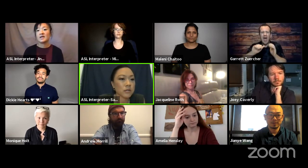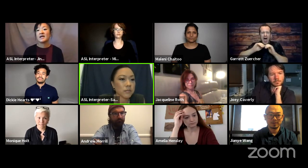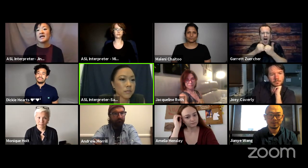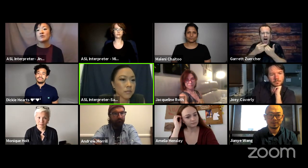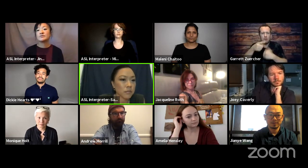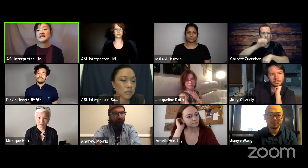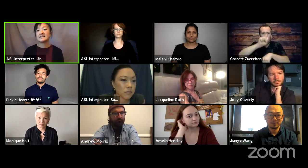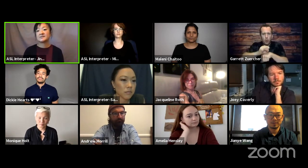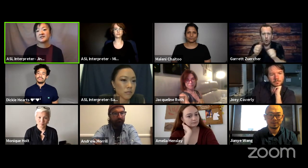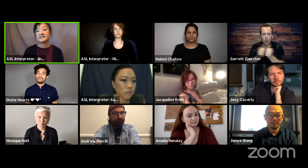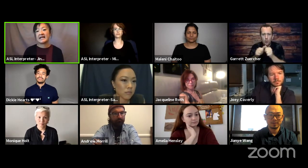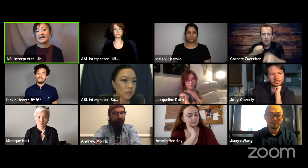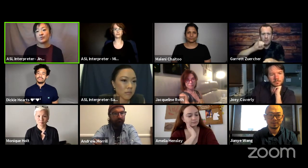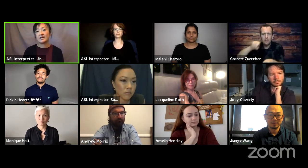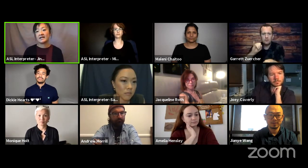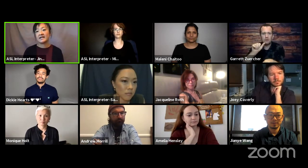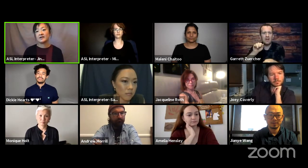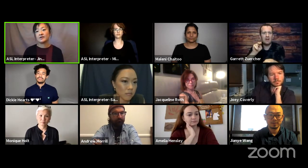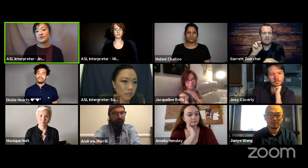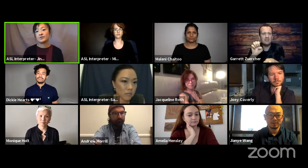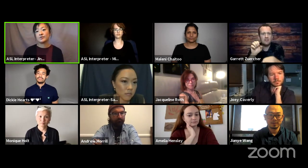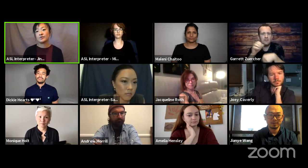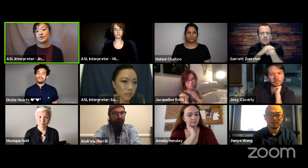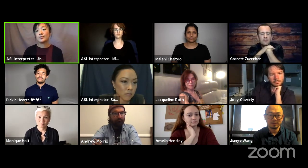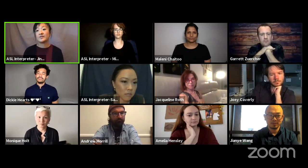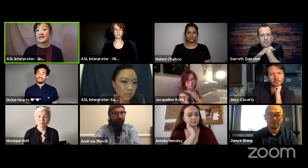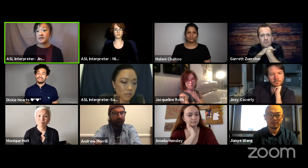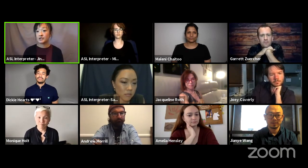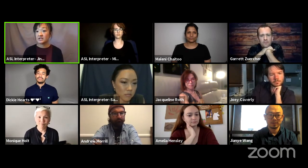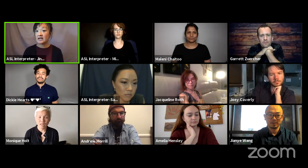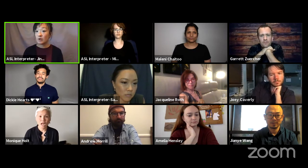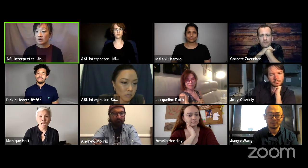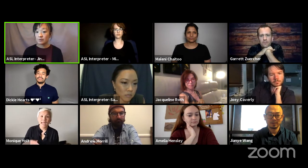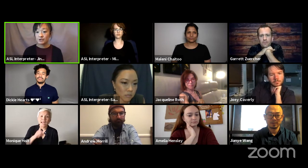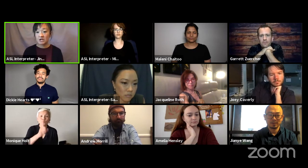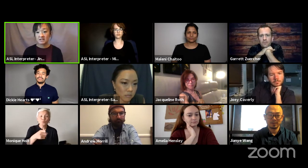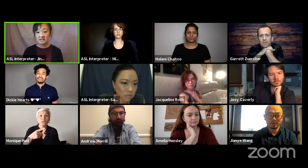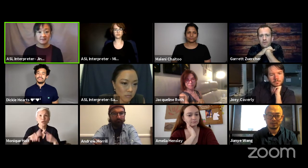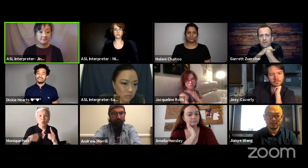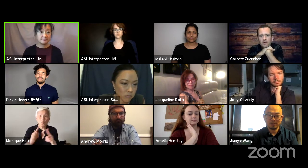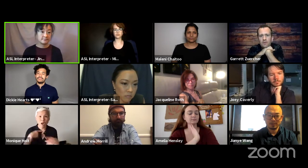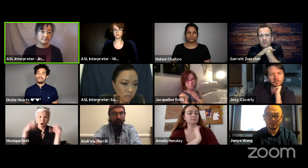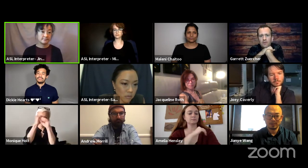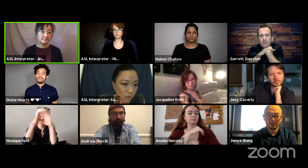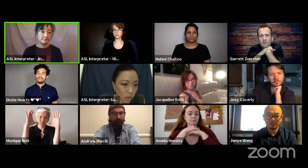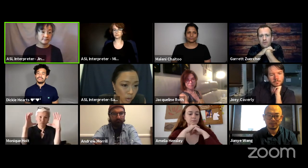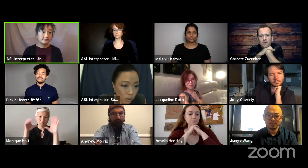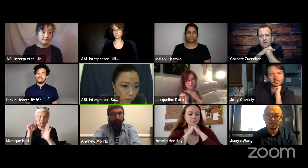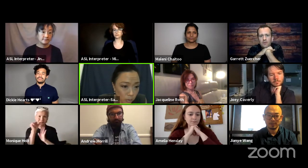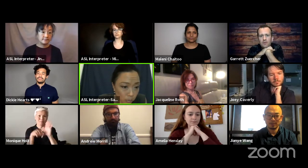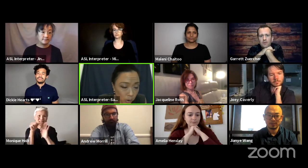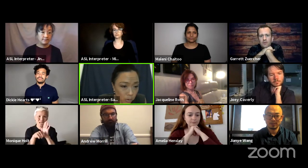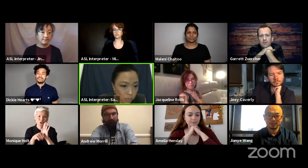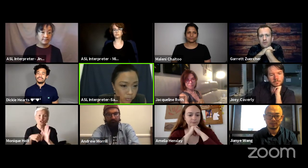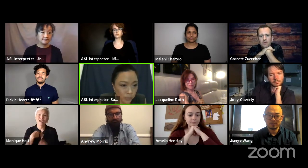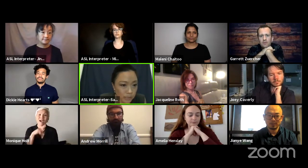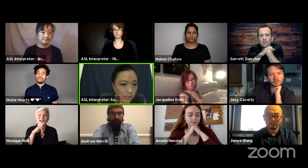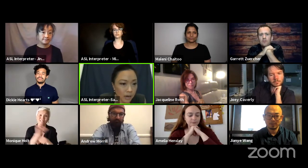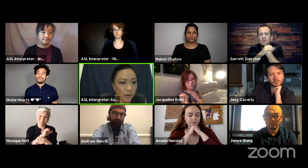And what was that experience like working with animation and working with John Yi? Well, really how I